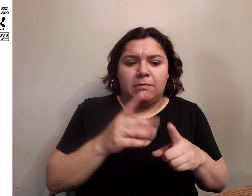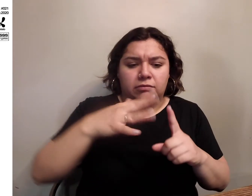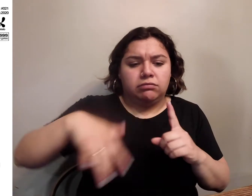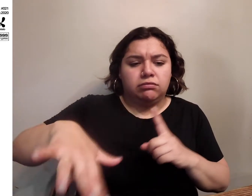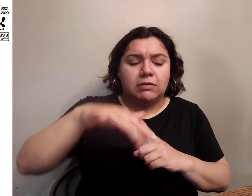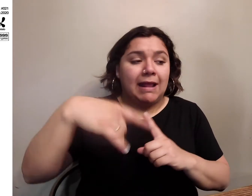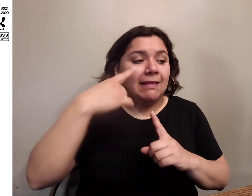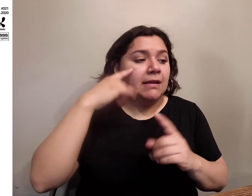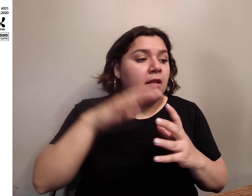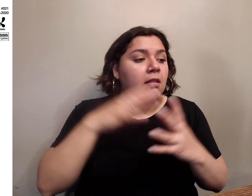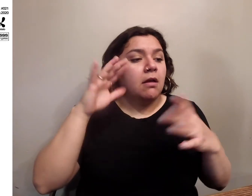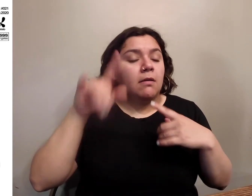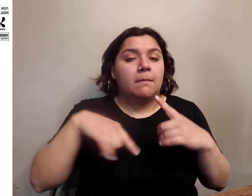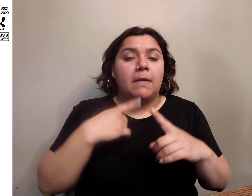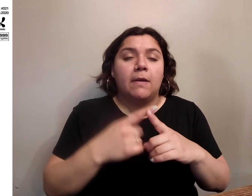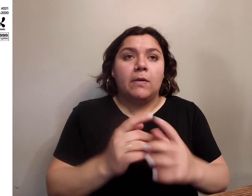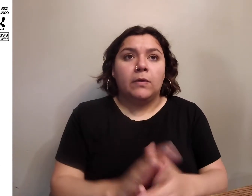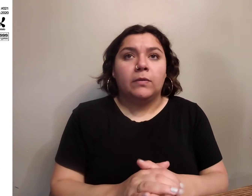a lot about